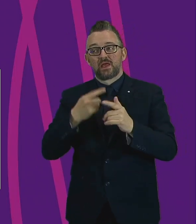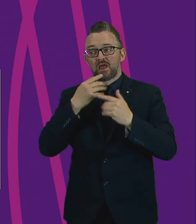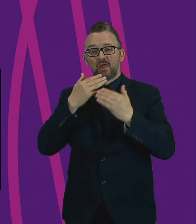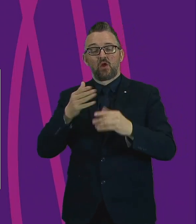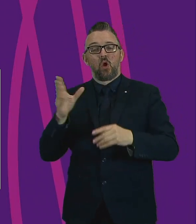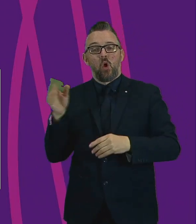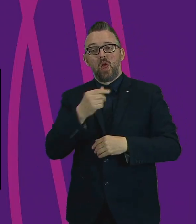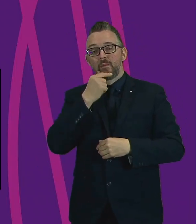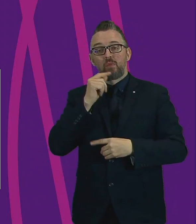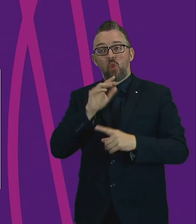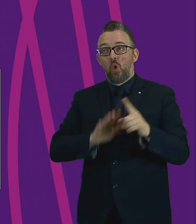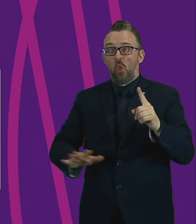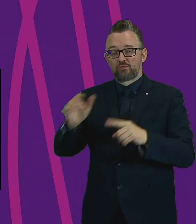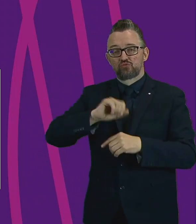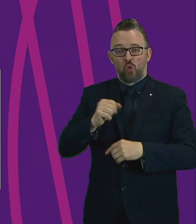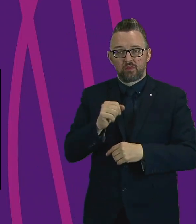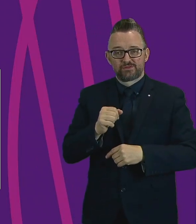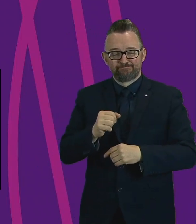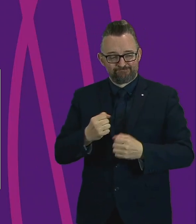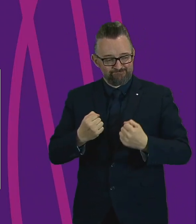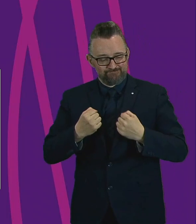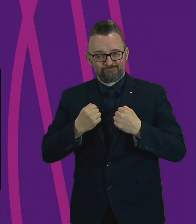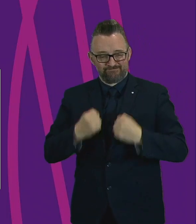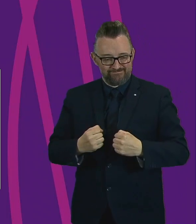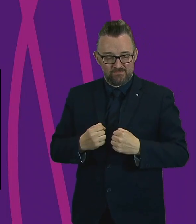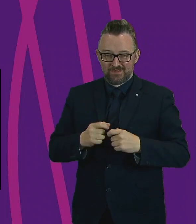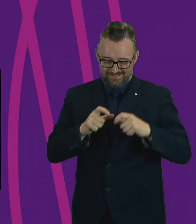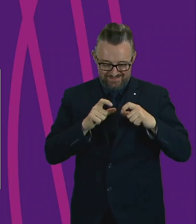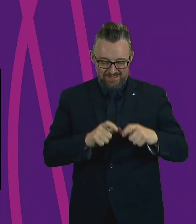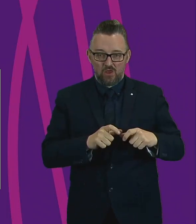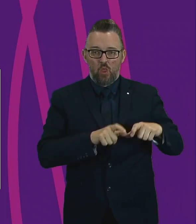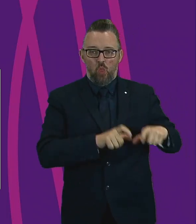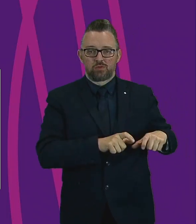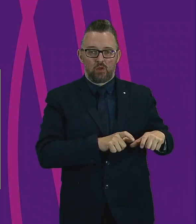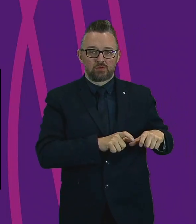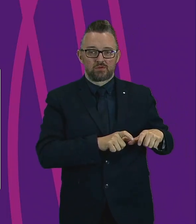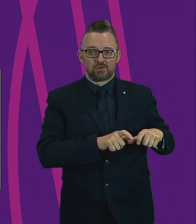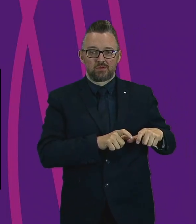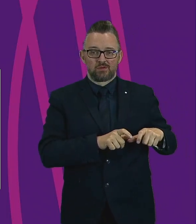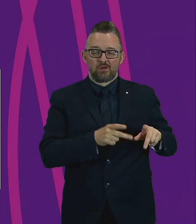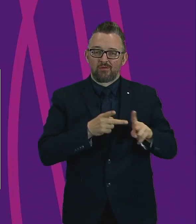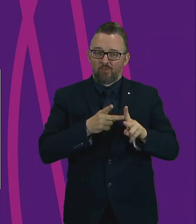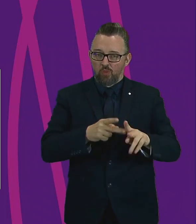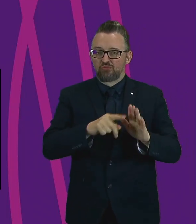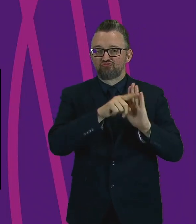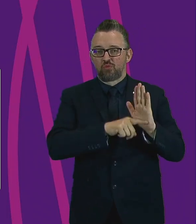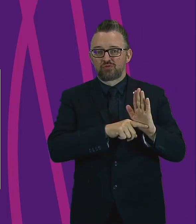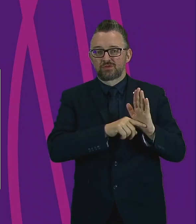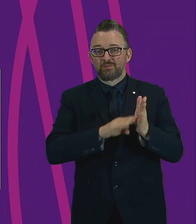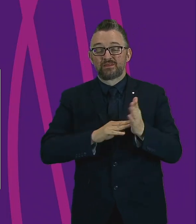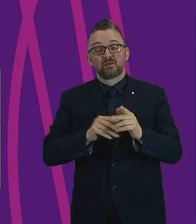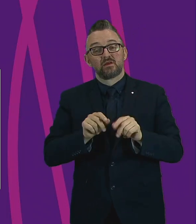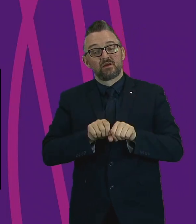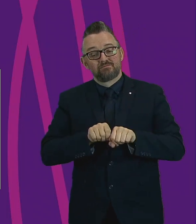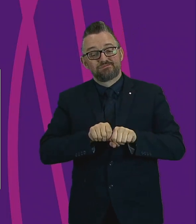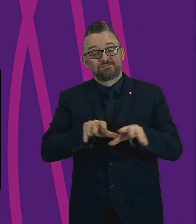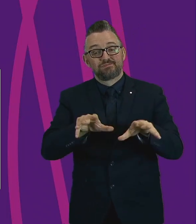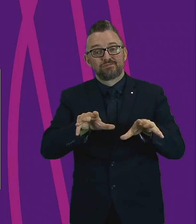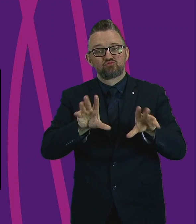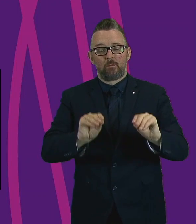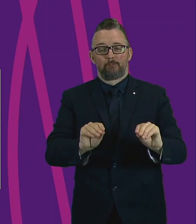their resilience, for sticking with the lockdown restrictions, and for playing their crucial part in stopping the spread of